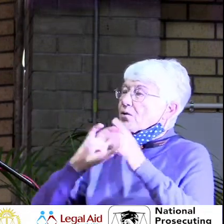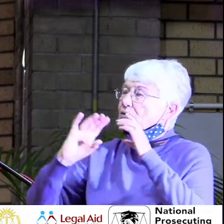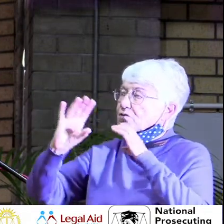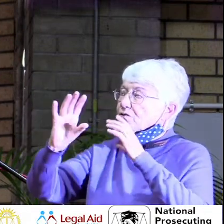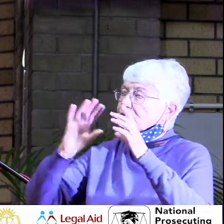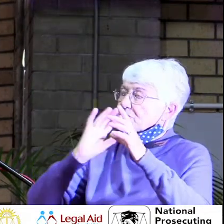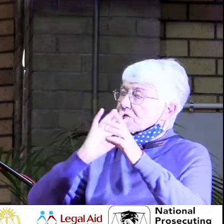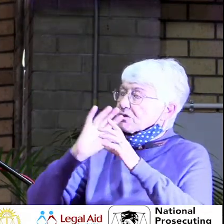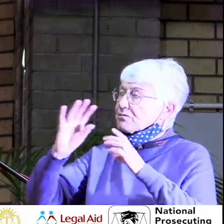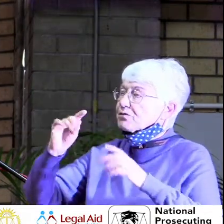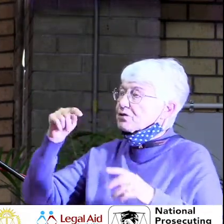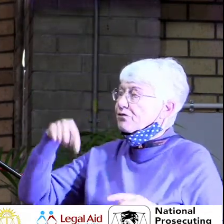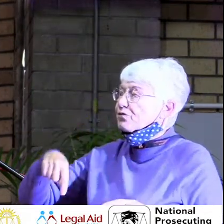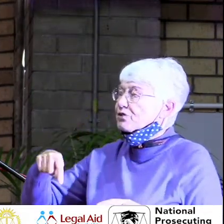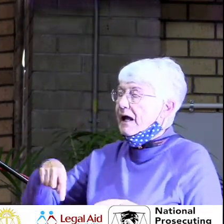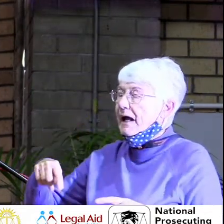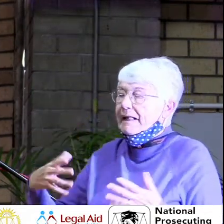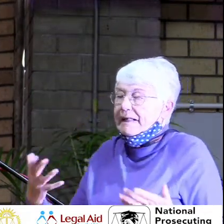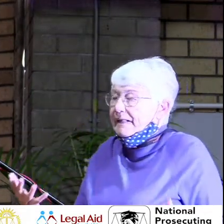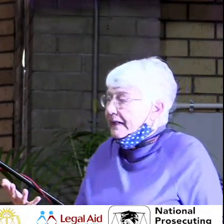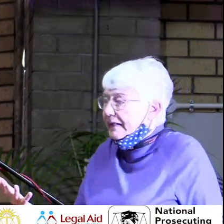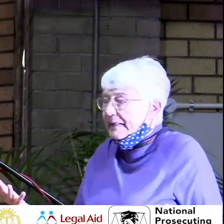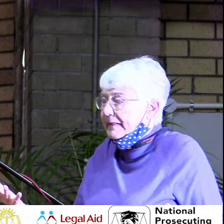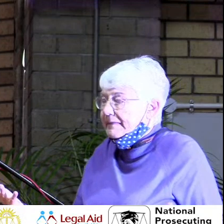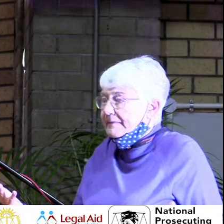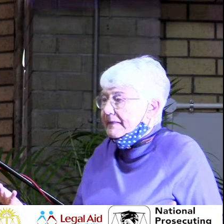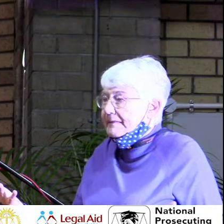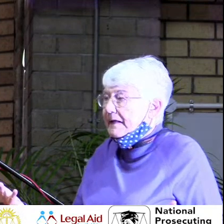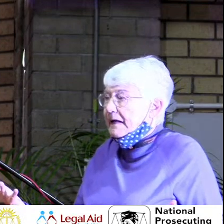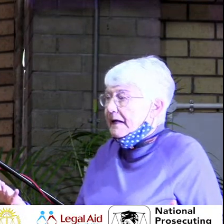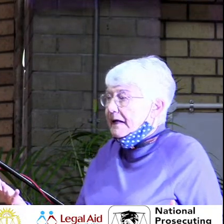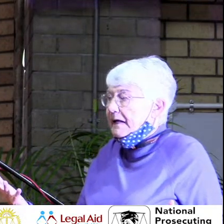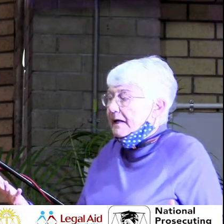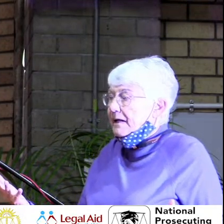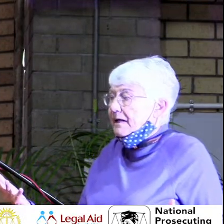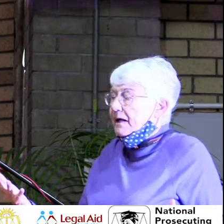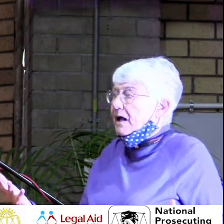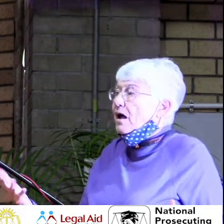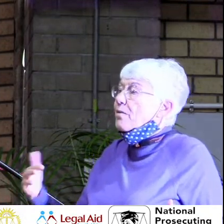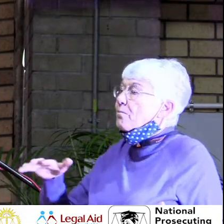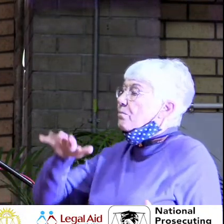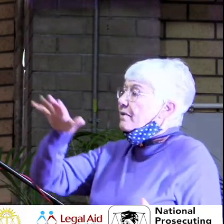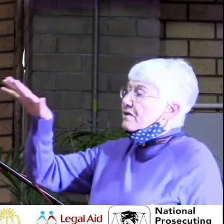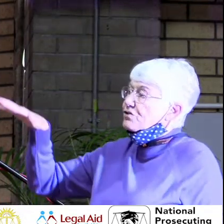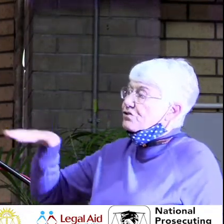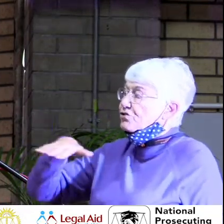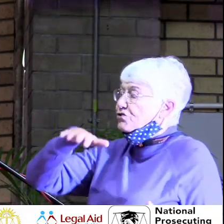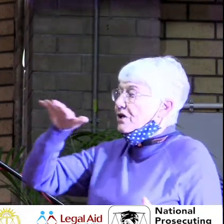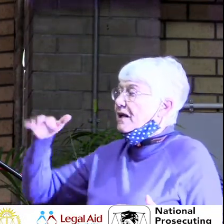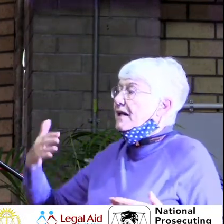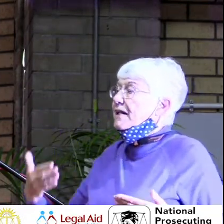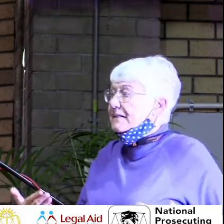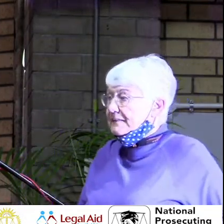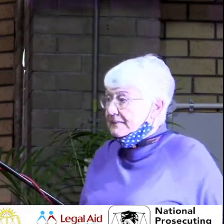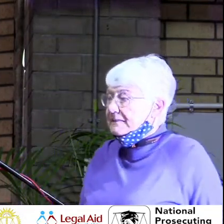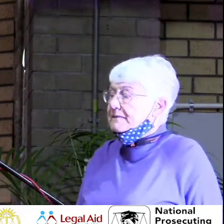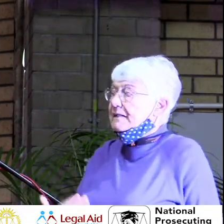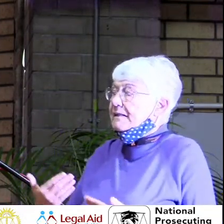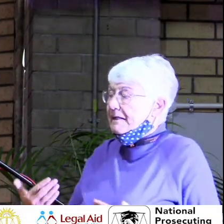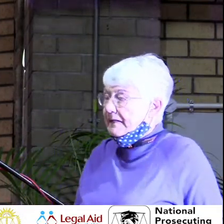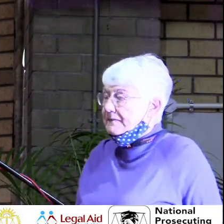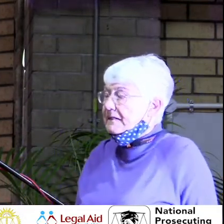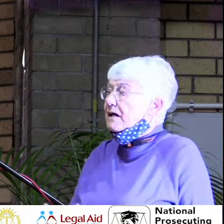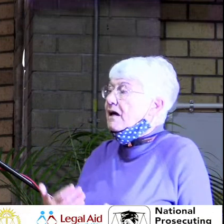of protection orders and so on and so forth. The general services of the Department of Justice, estates administration and all of